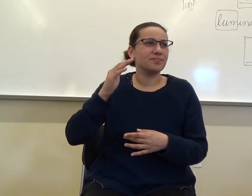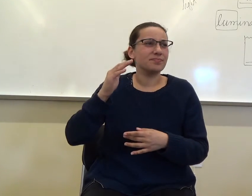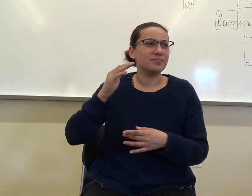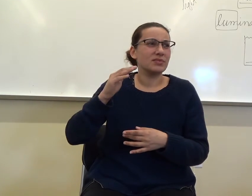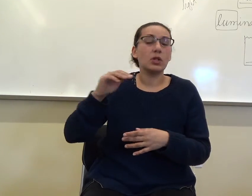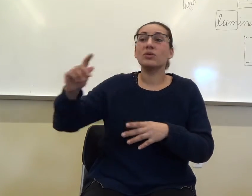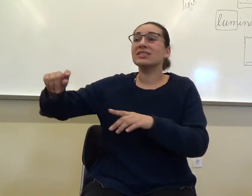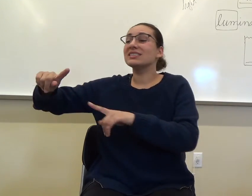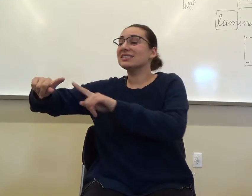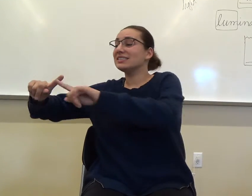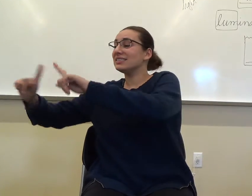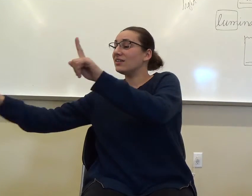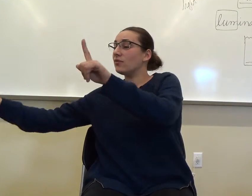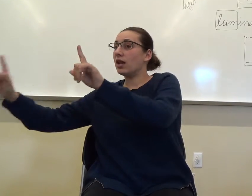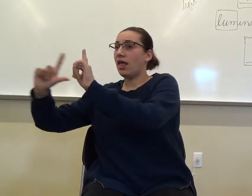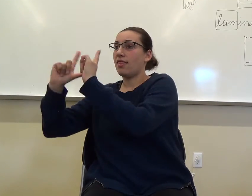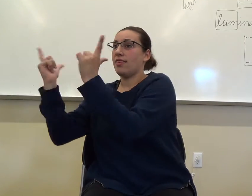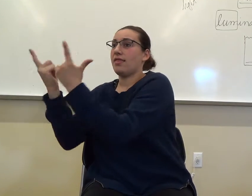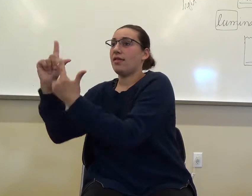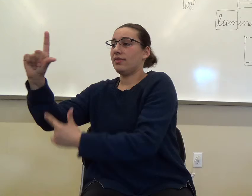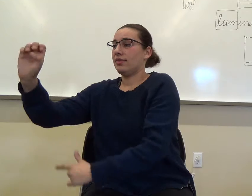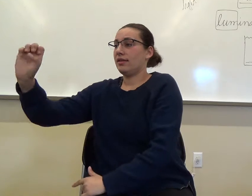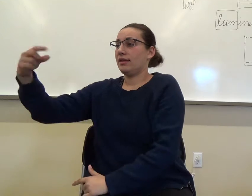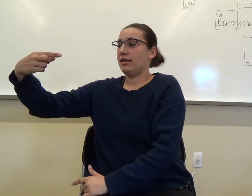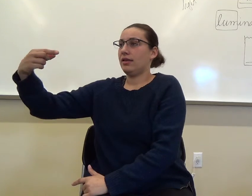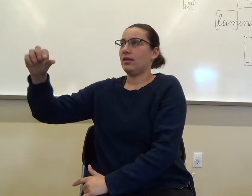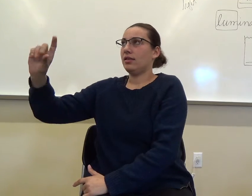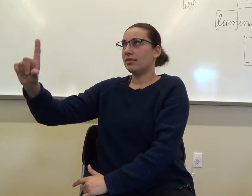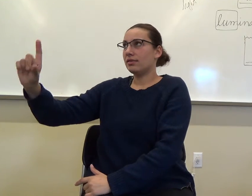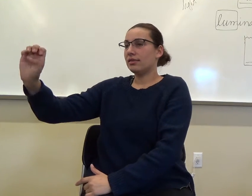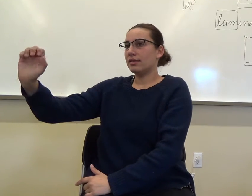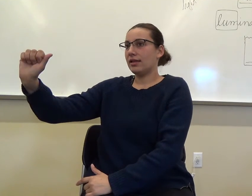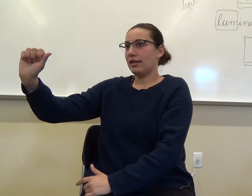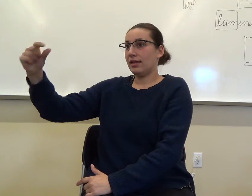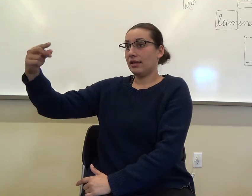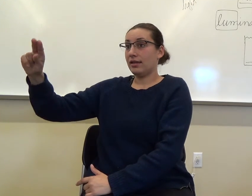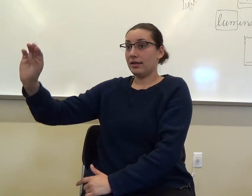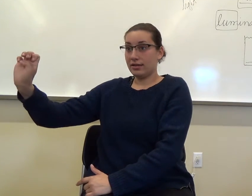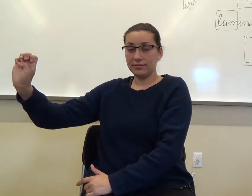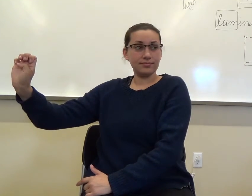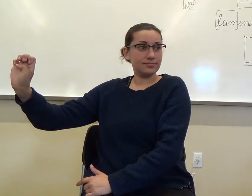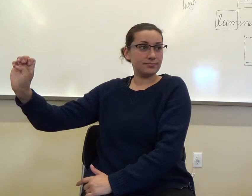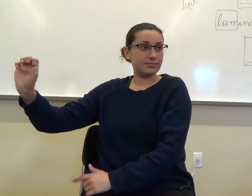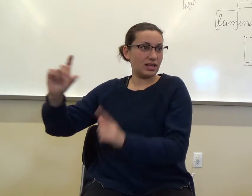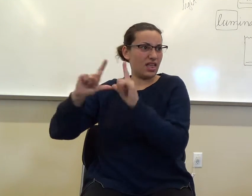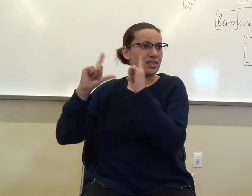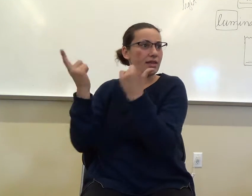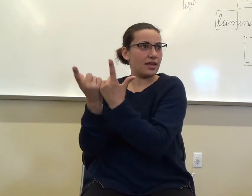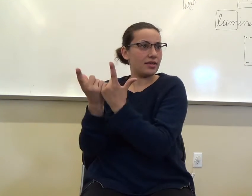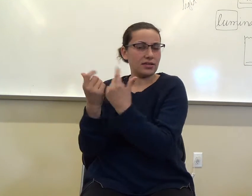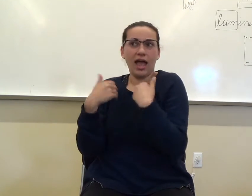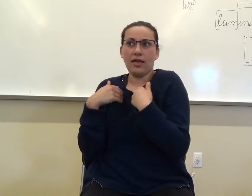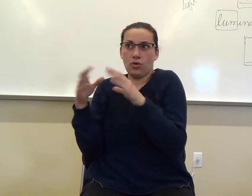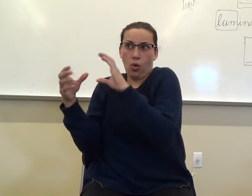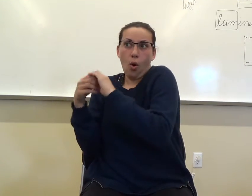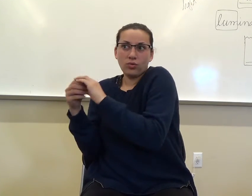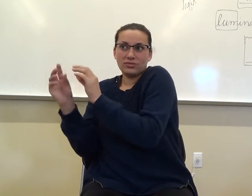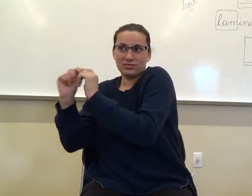league for black people. They just couldn't play on the white leagues. They had their own league. They had their own teams,